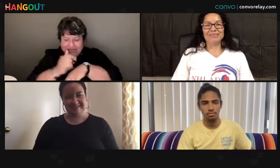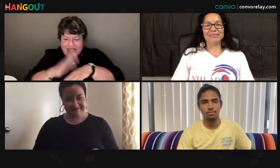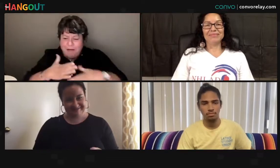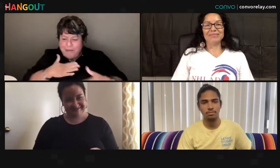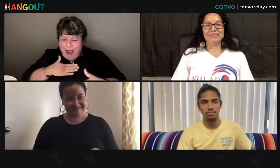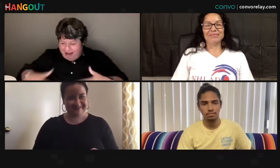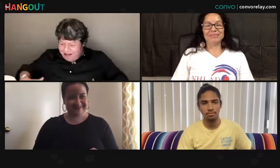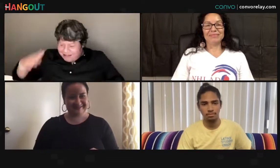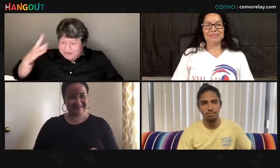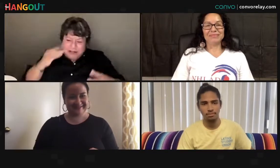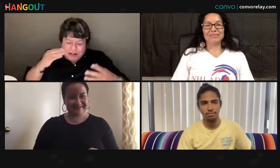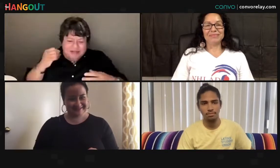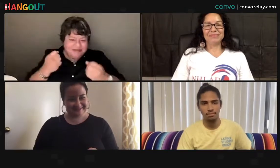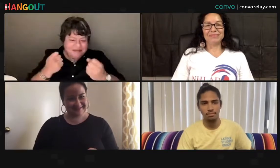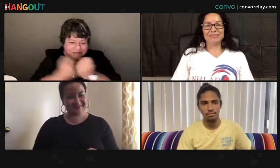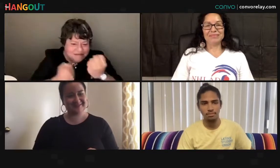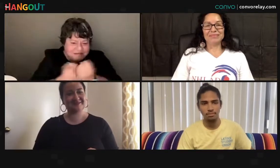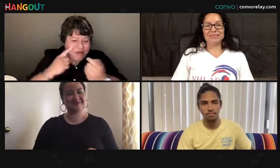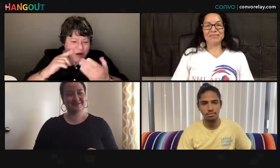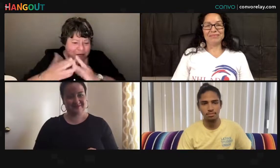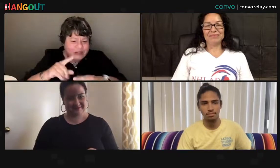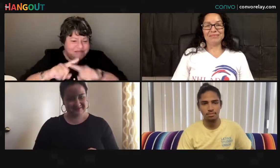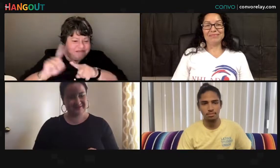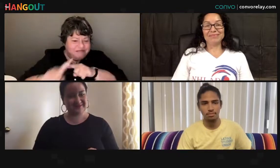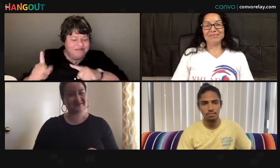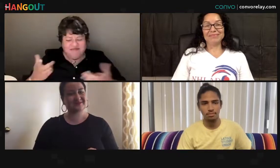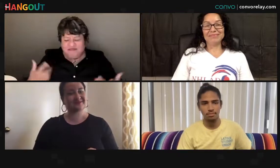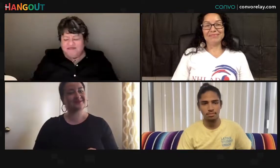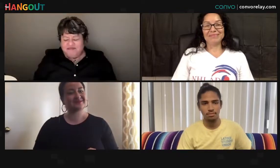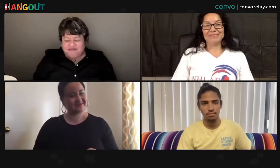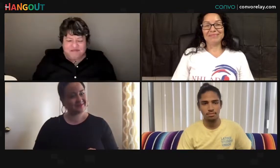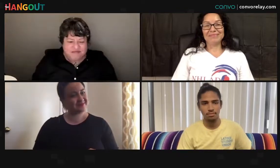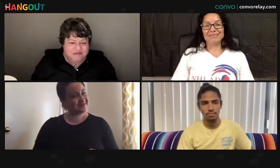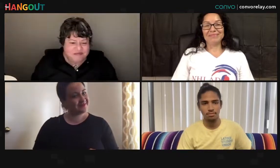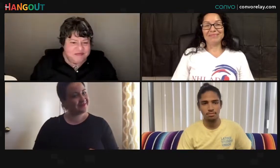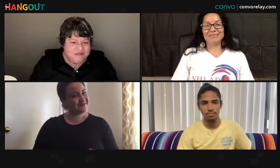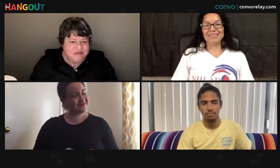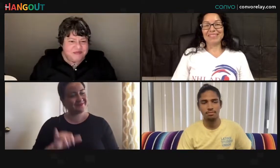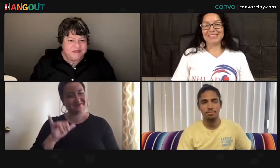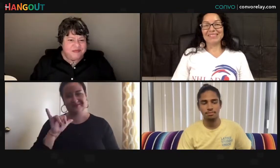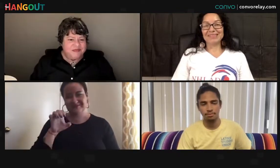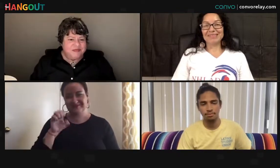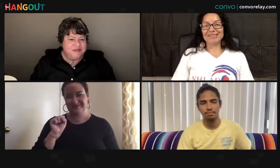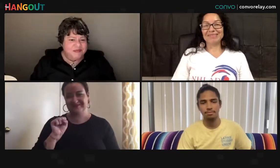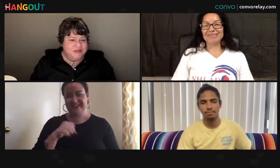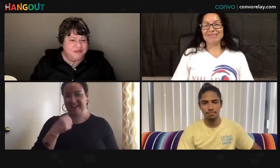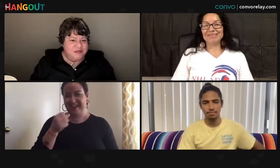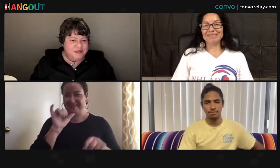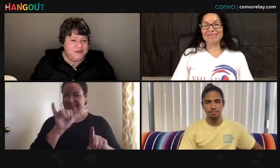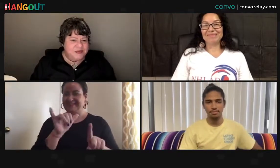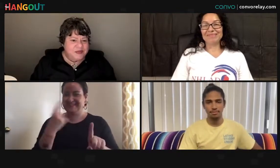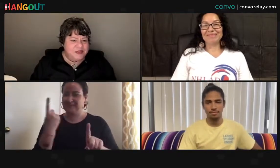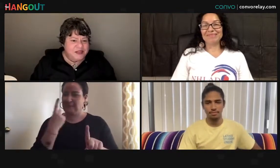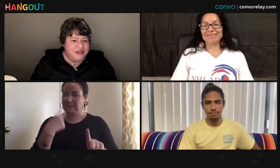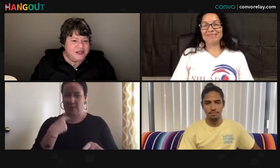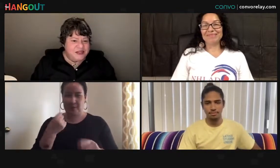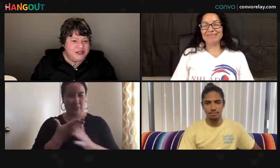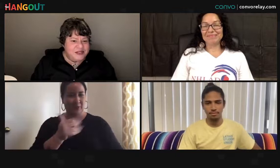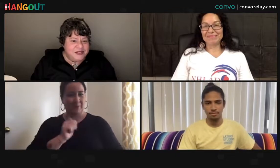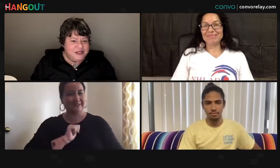people. Mama Bear comes out because this is based on my own experience and the culture that I grew up in. Yes, yes, that's this is